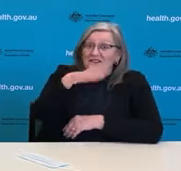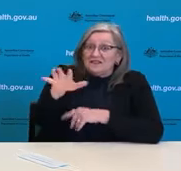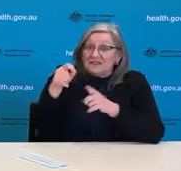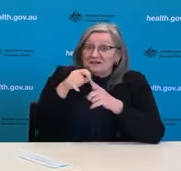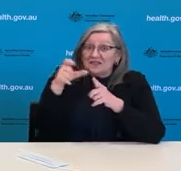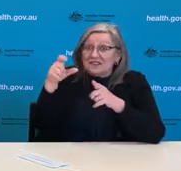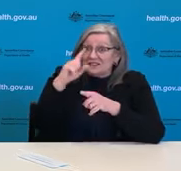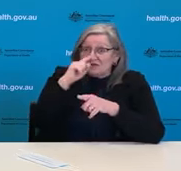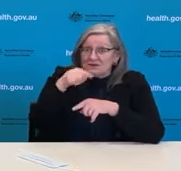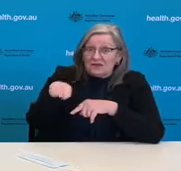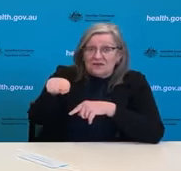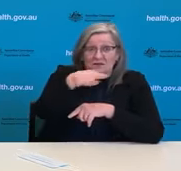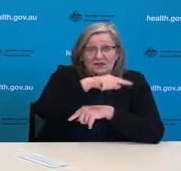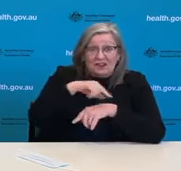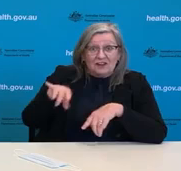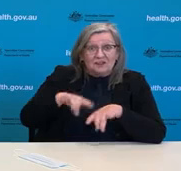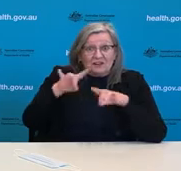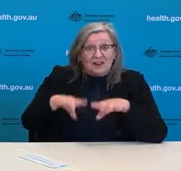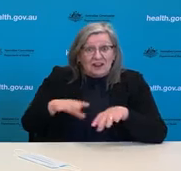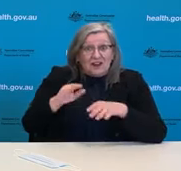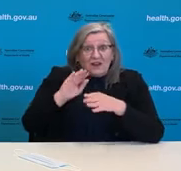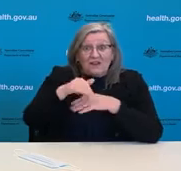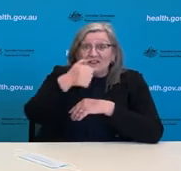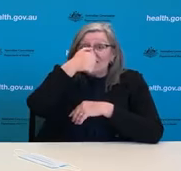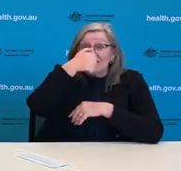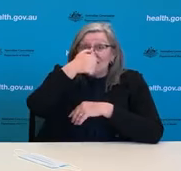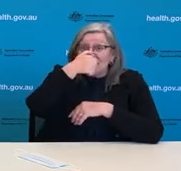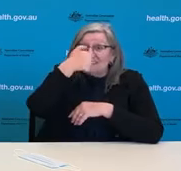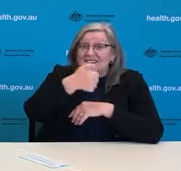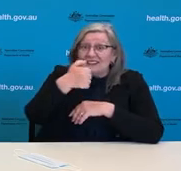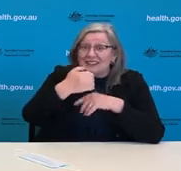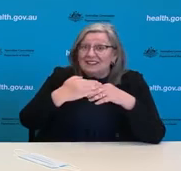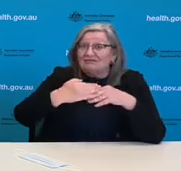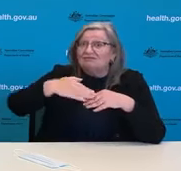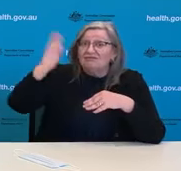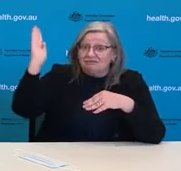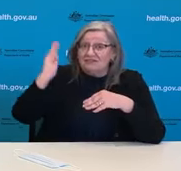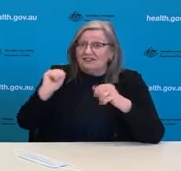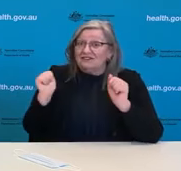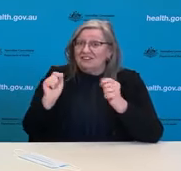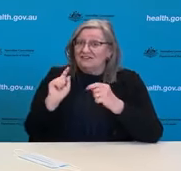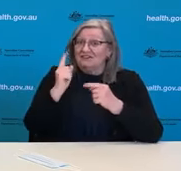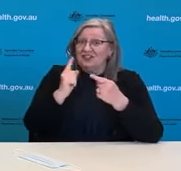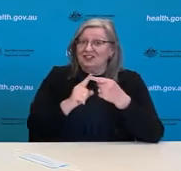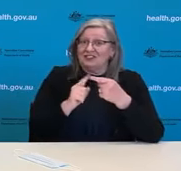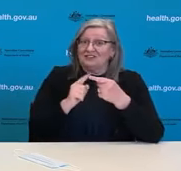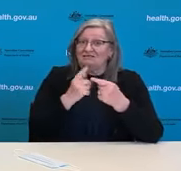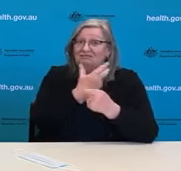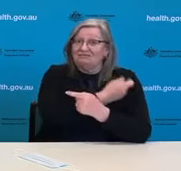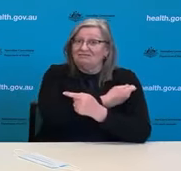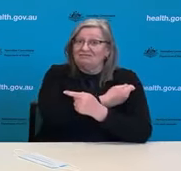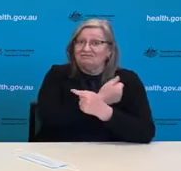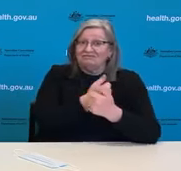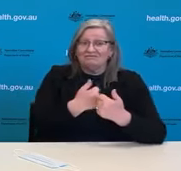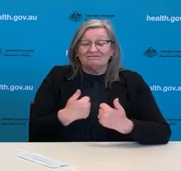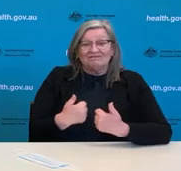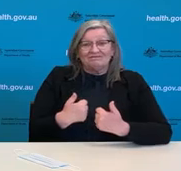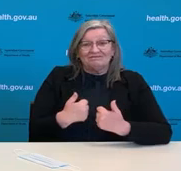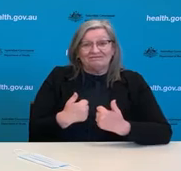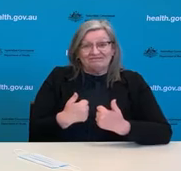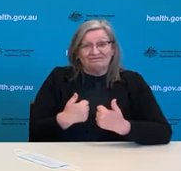above who have received at least a first dose of their COVID-19